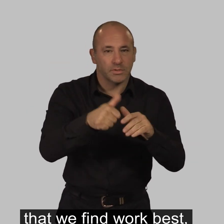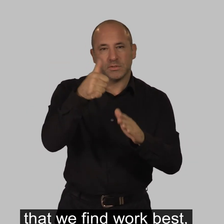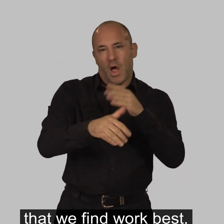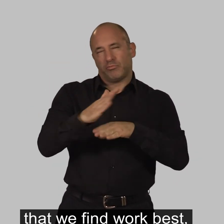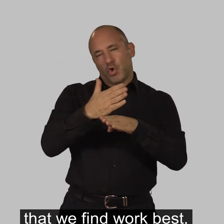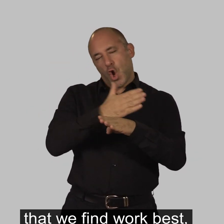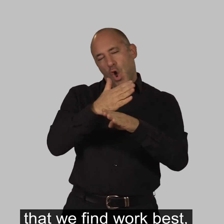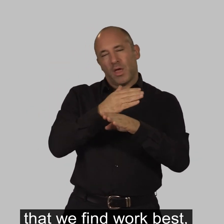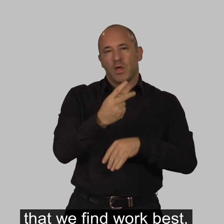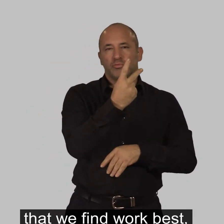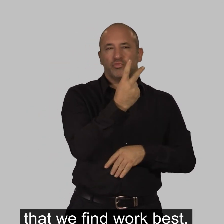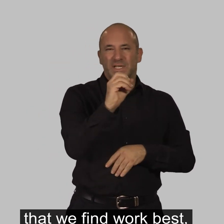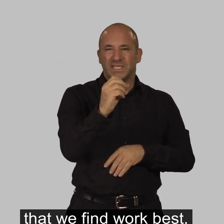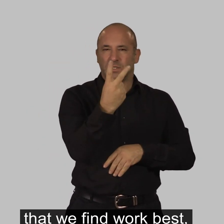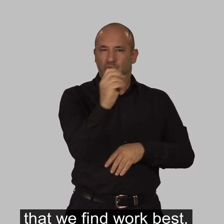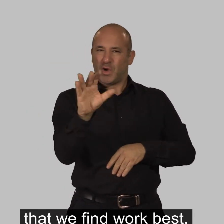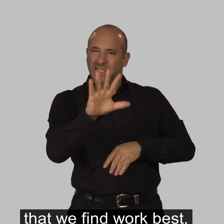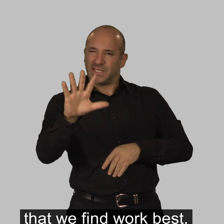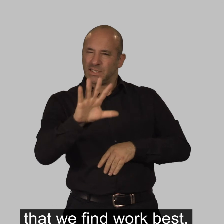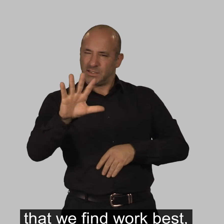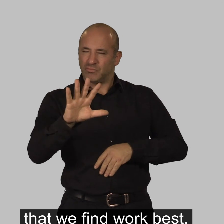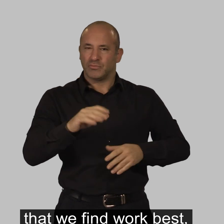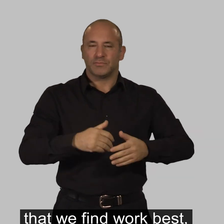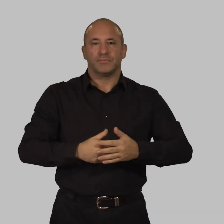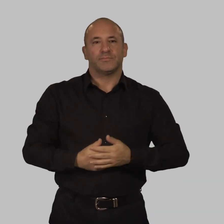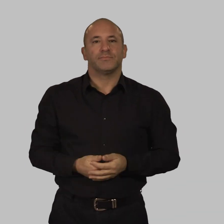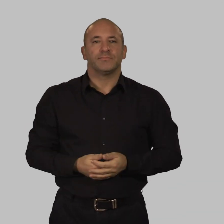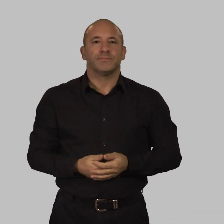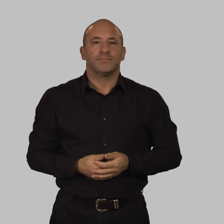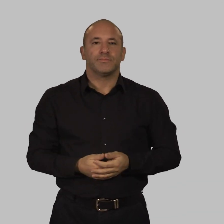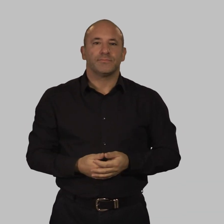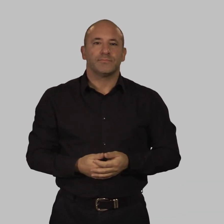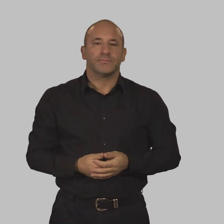We will start this in the early 2020s.